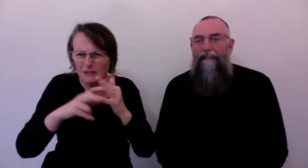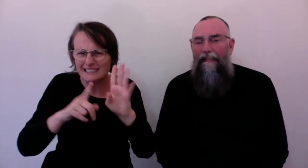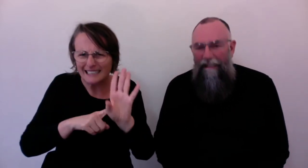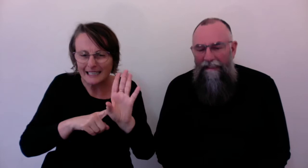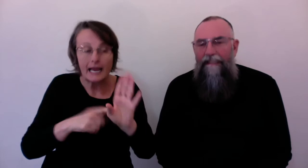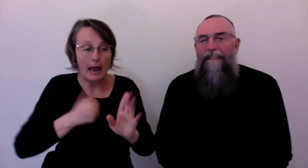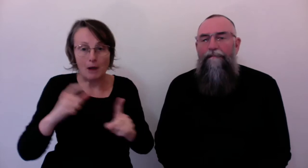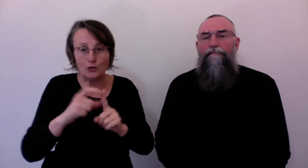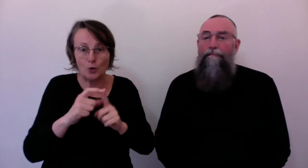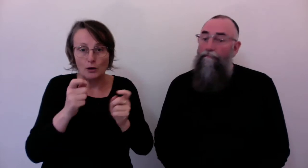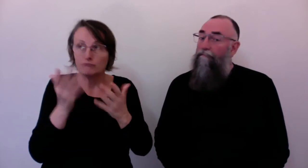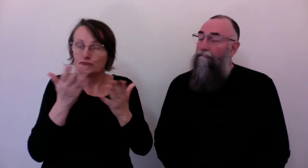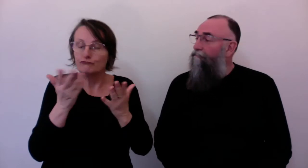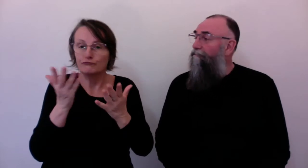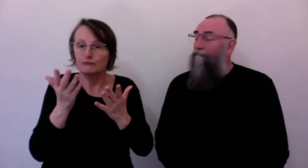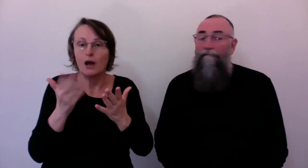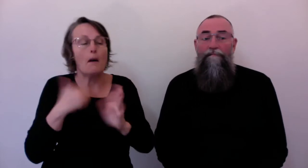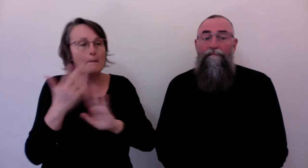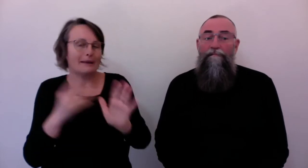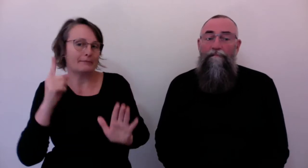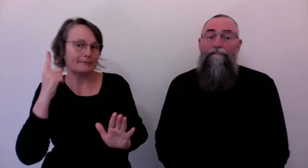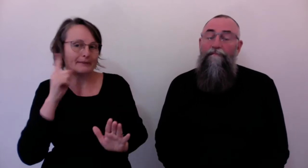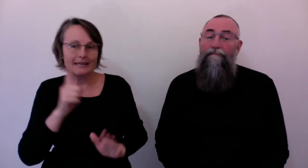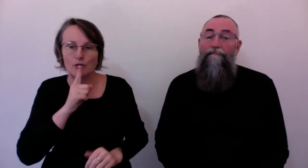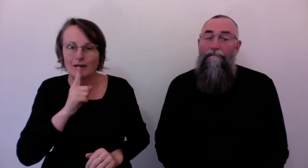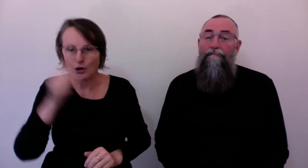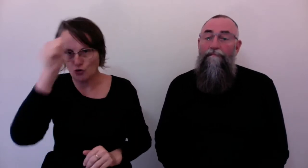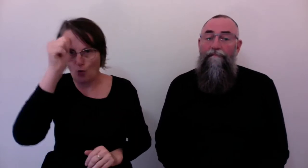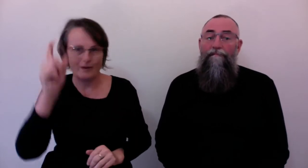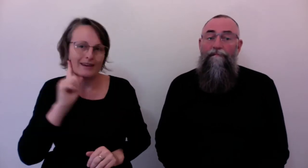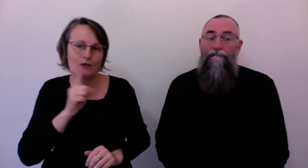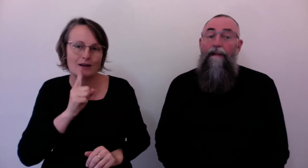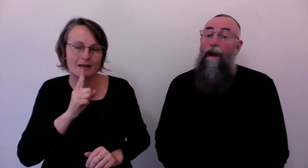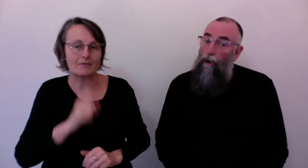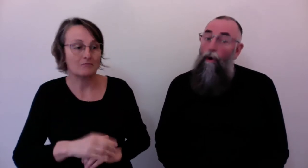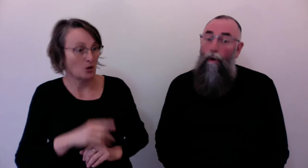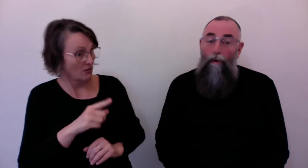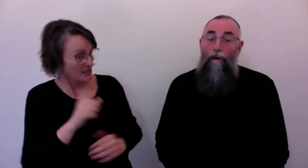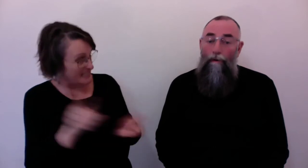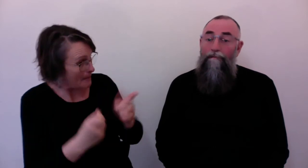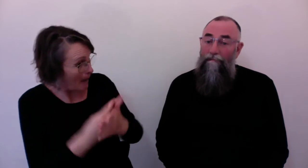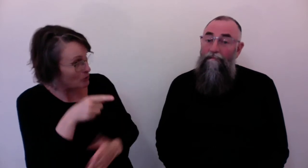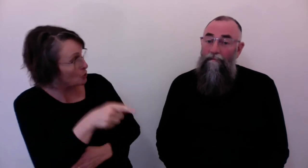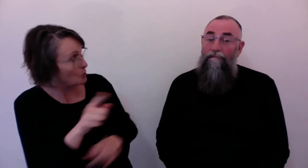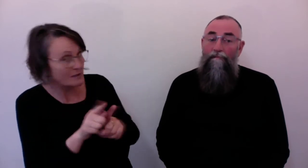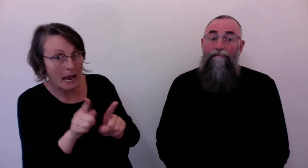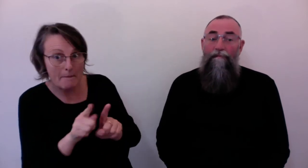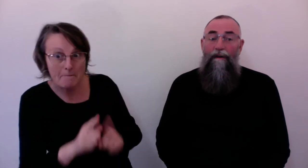the sounds. They thought that they knew that she had at that point, full hearing. Oh, cool. So do you know if that was the process your parents went through to find out?